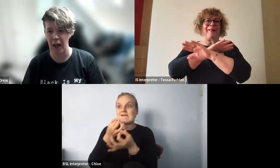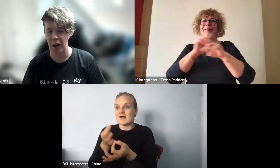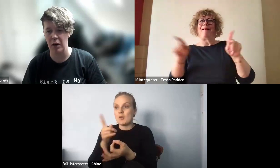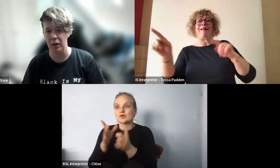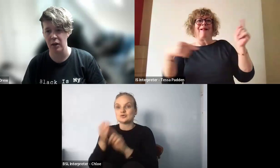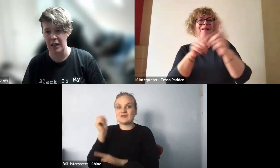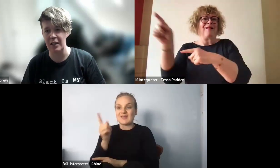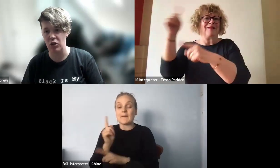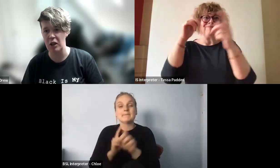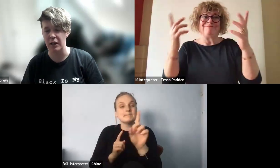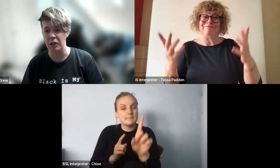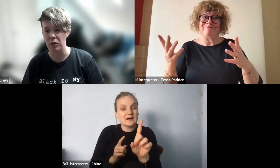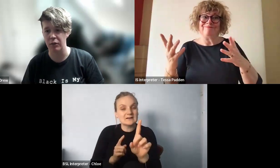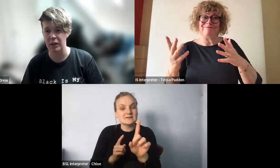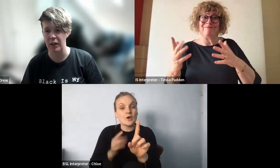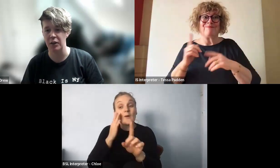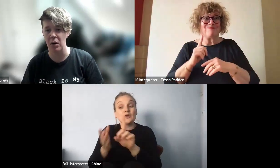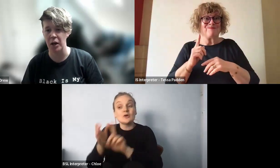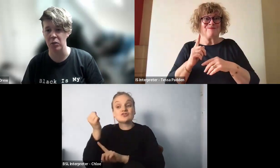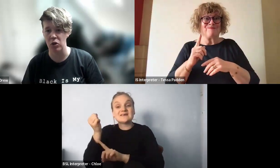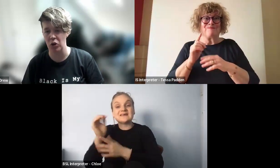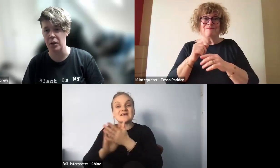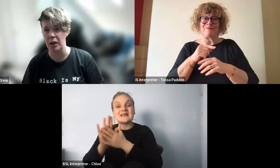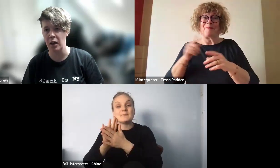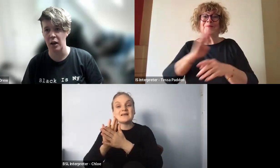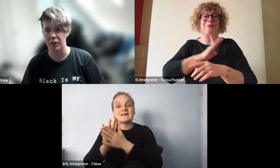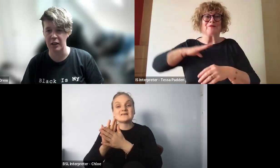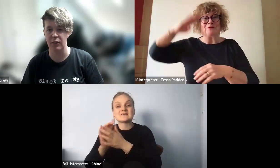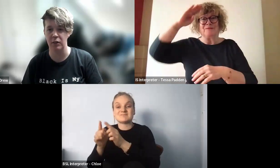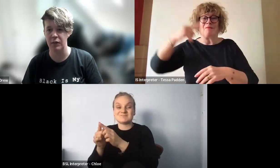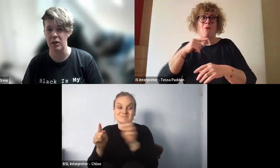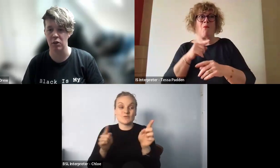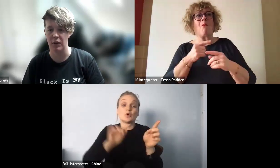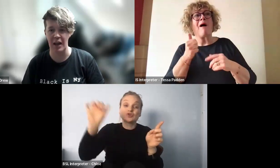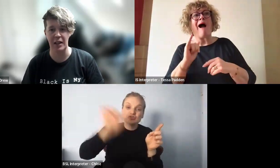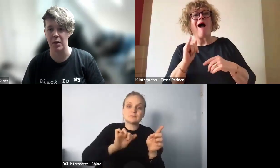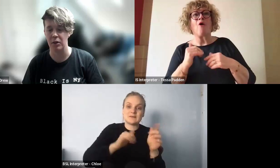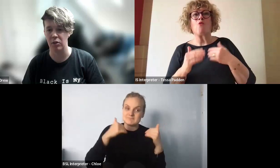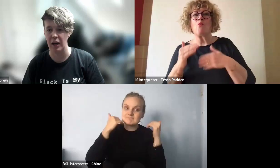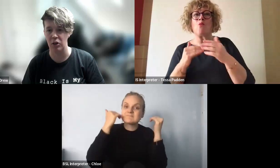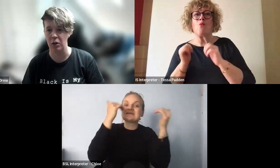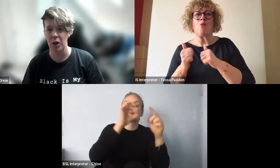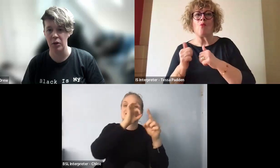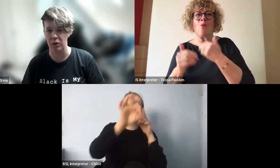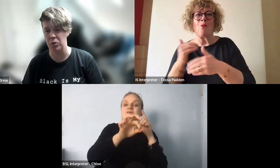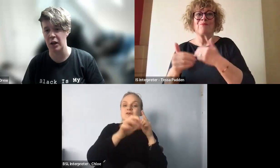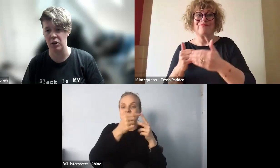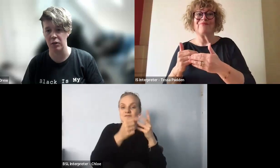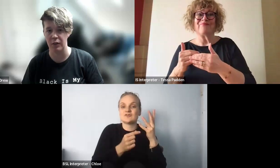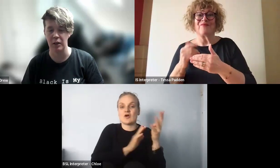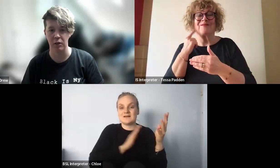achieving. However, in achieving it, you effectively undermine what should be a significant feature of any military action, which